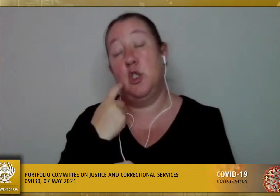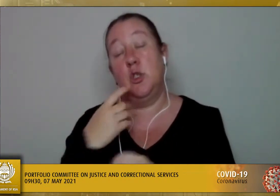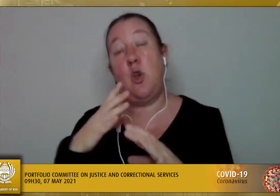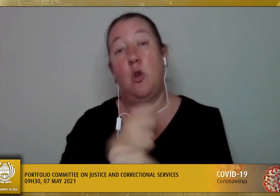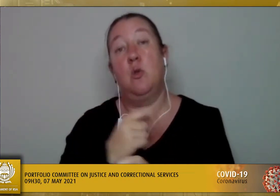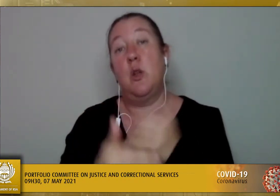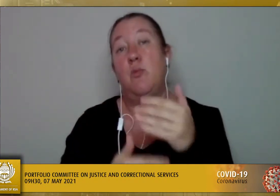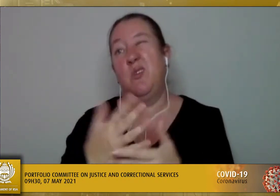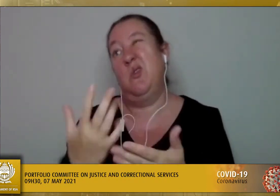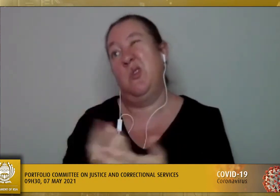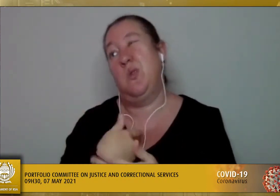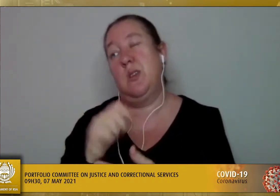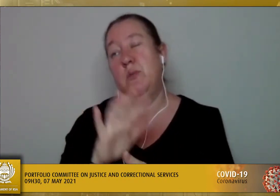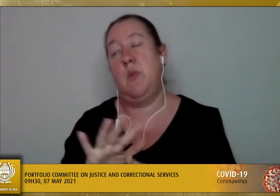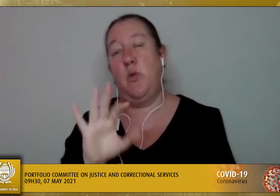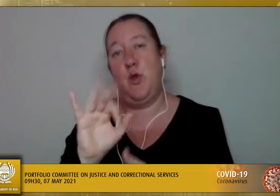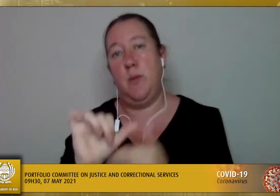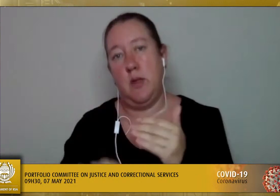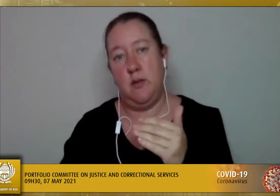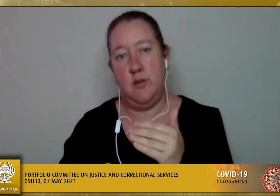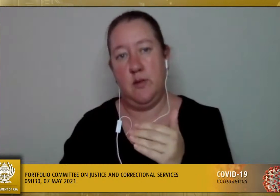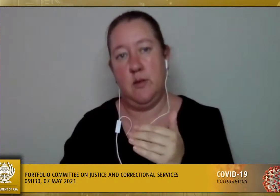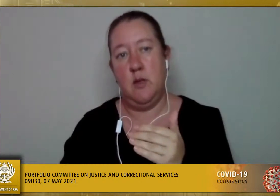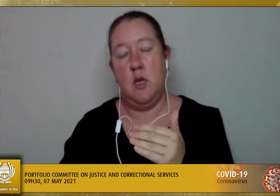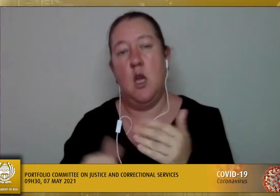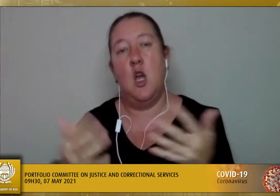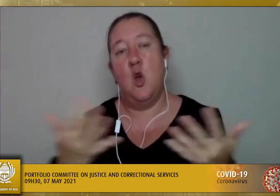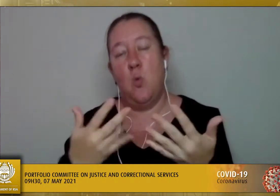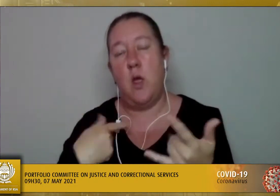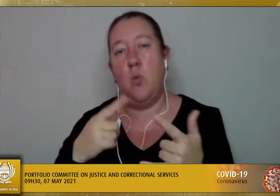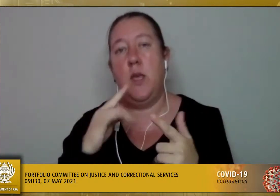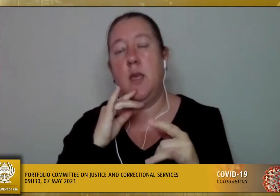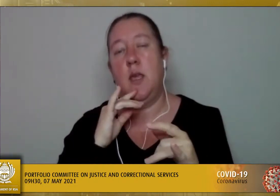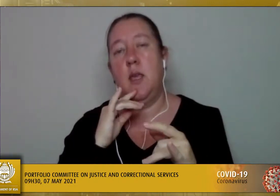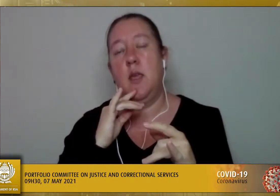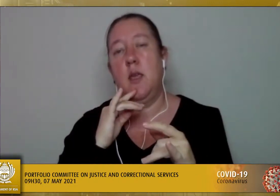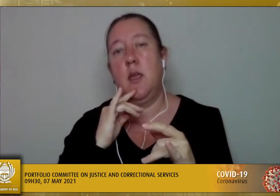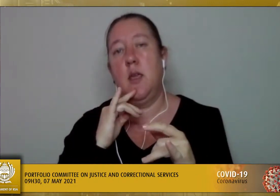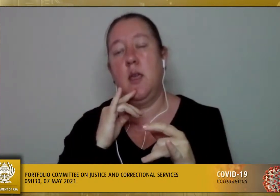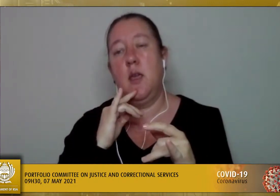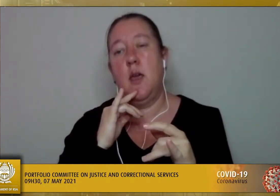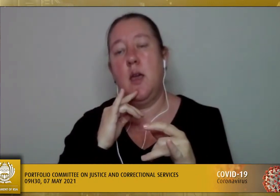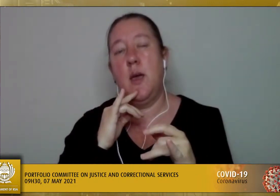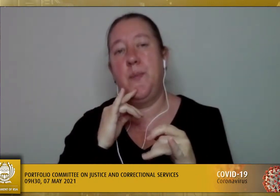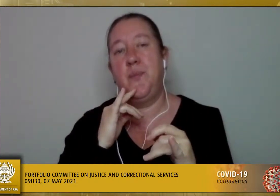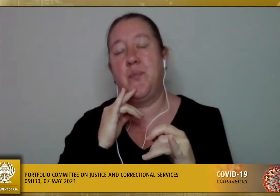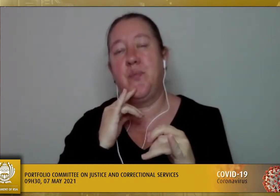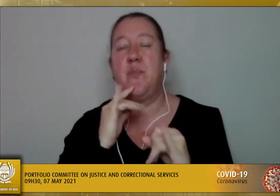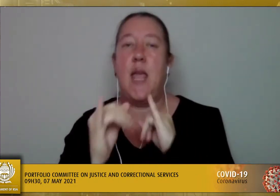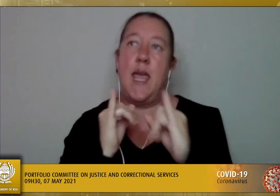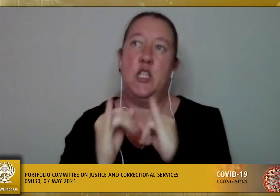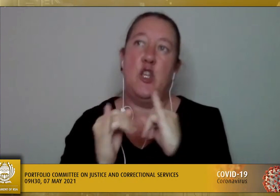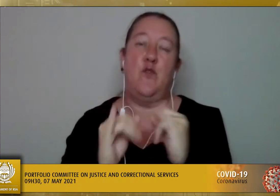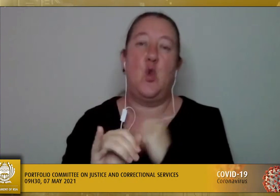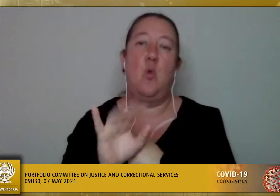took us about three months where we're interviewing for